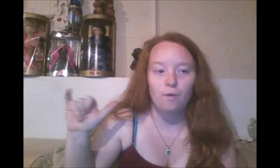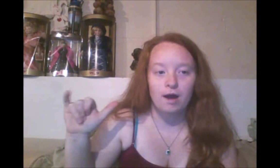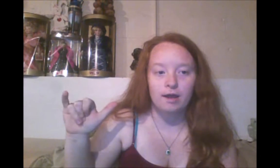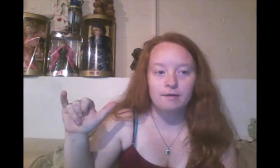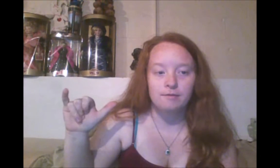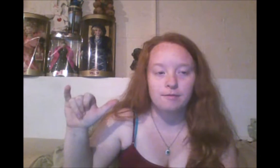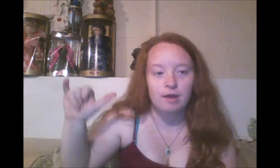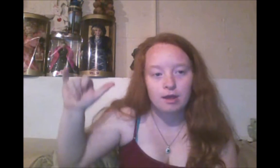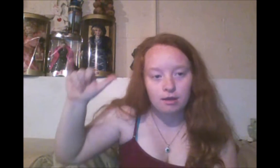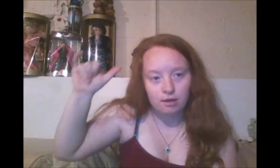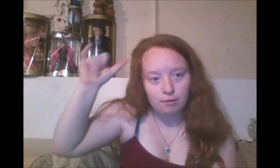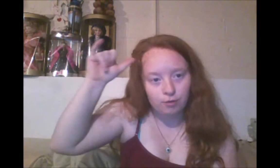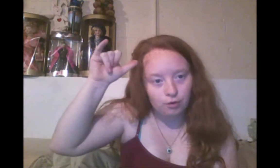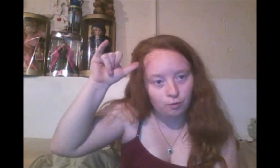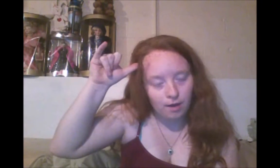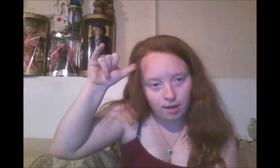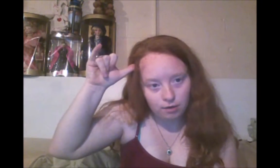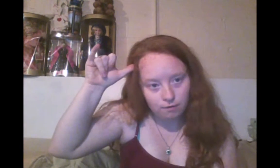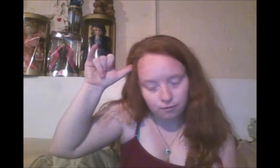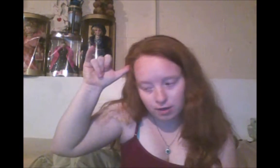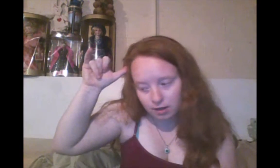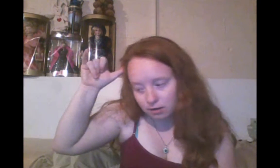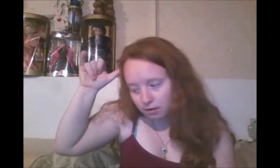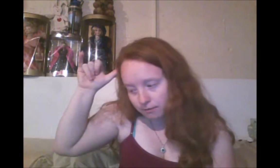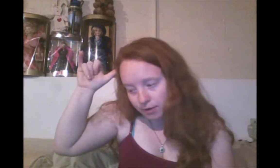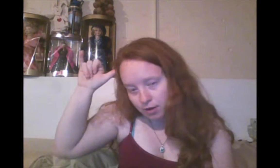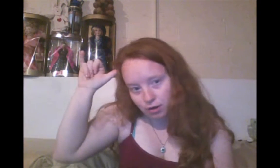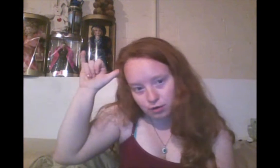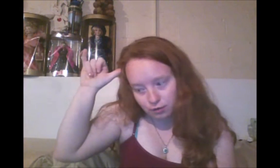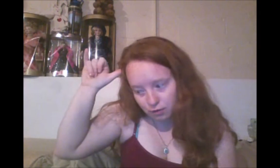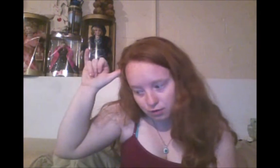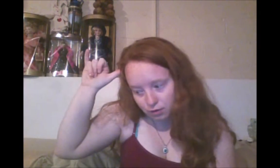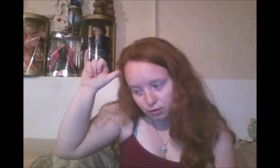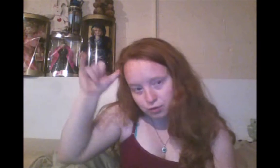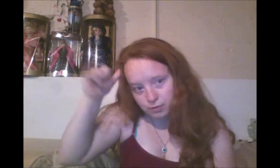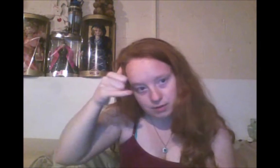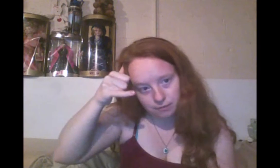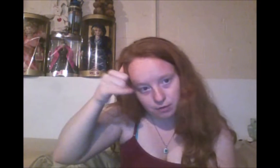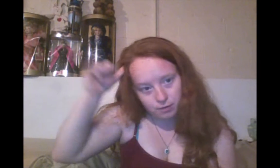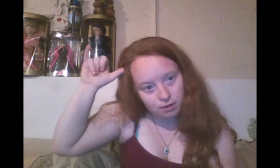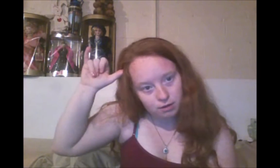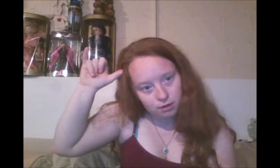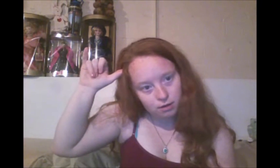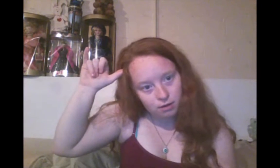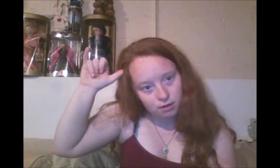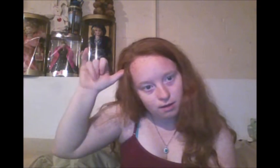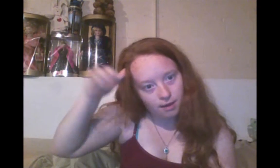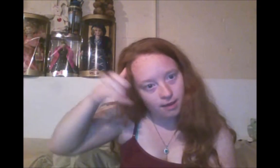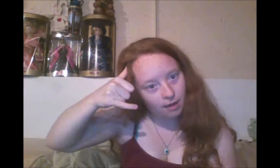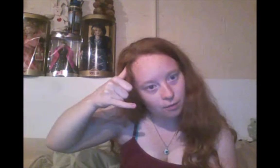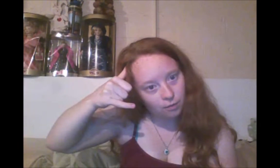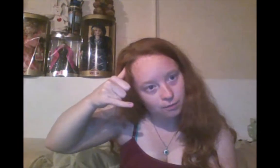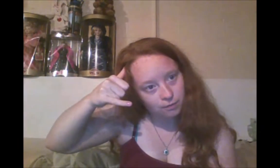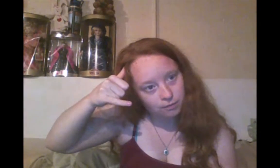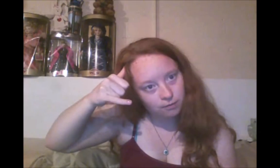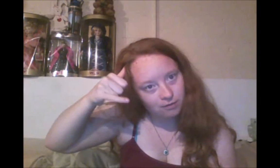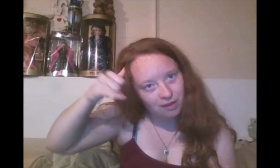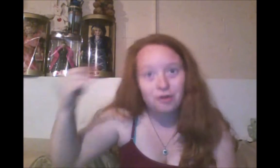Y. And put your Y on your forehead. You're going to twist forward. Cow. I don't